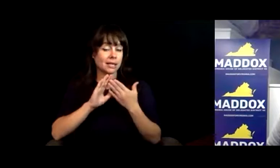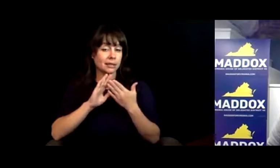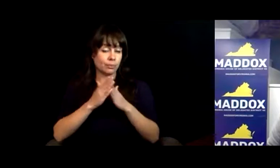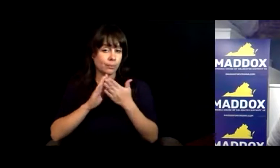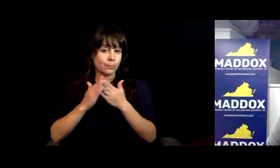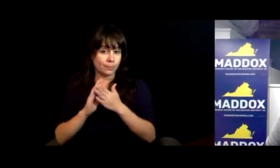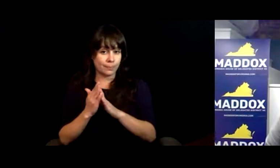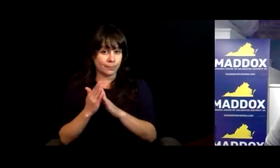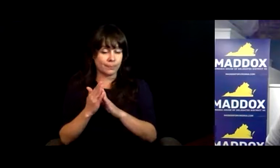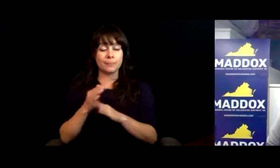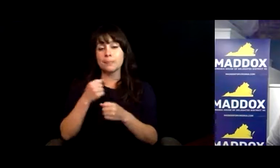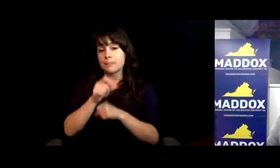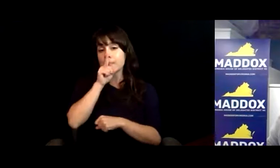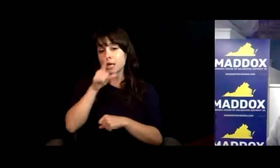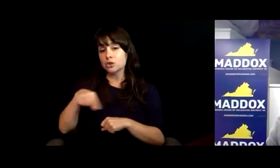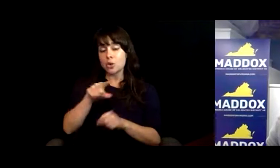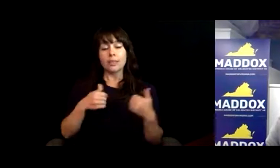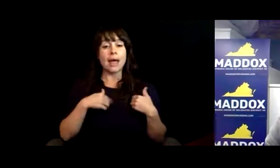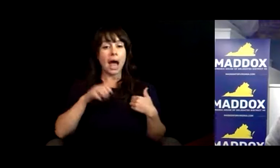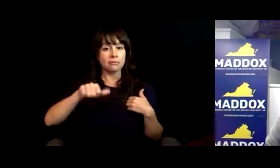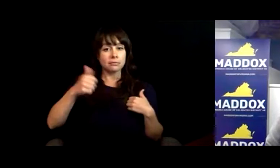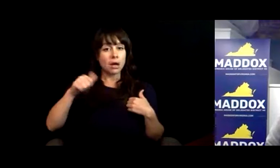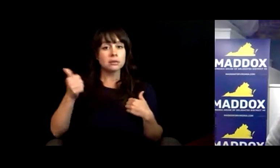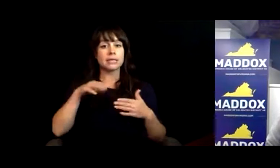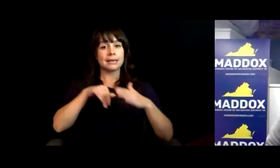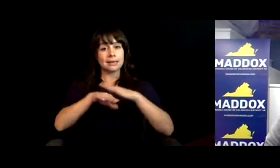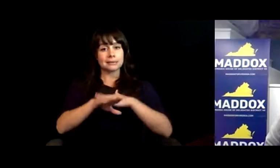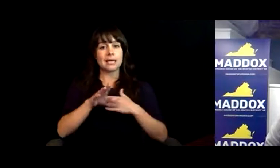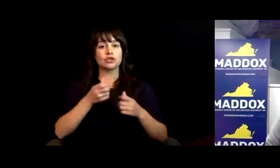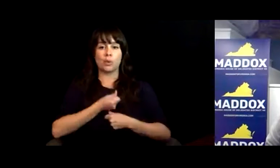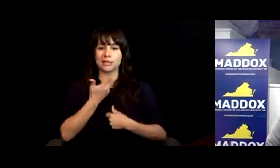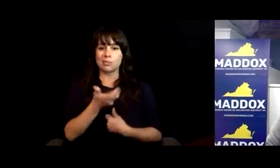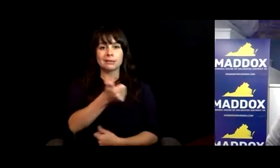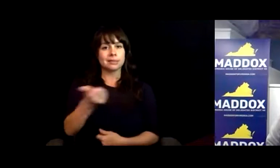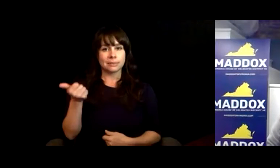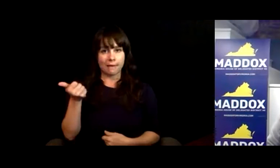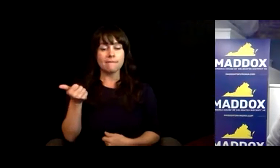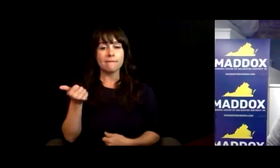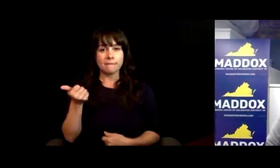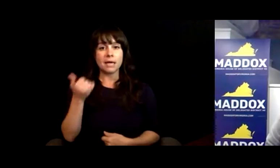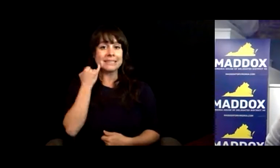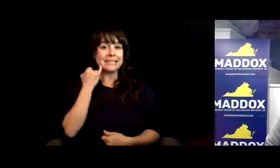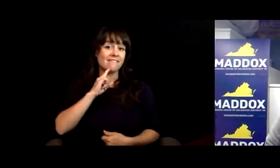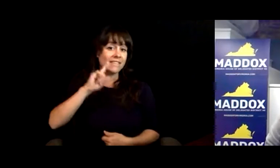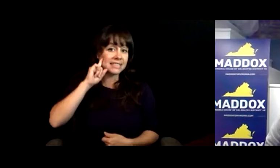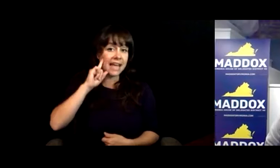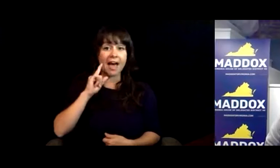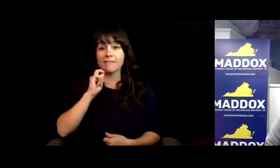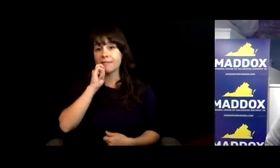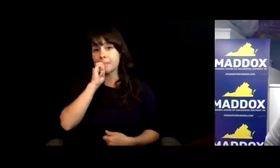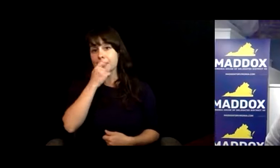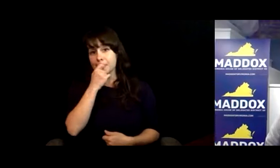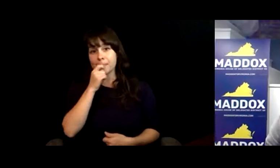that the disabled community has alternative means of expressing themselves if they are deaf, mute, or